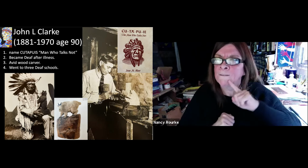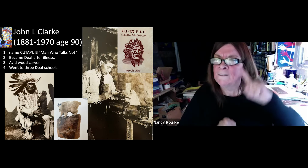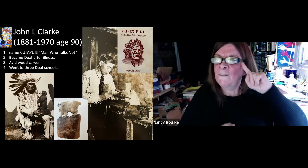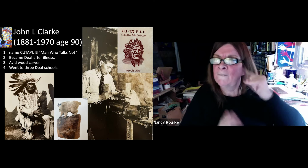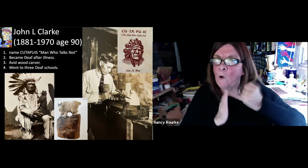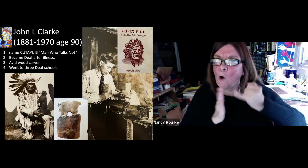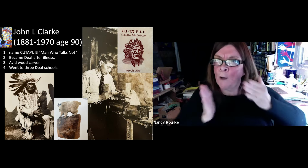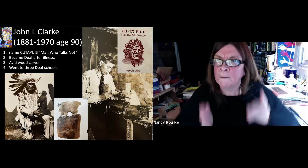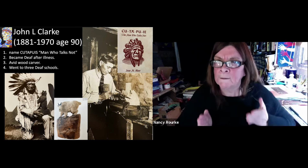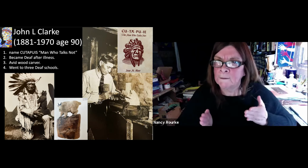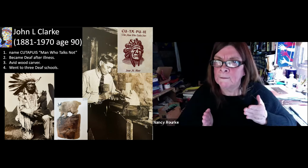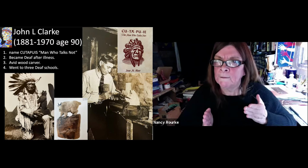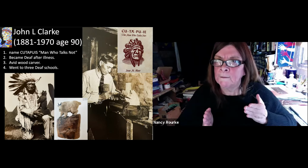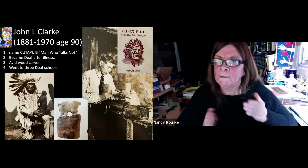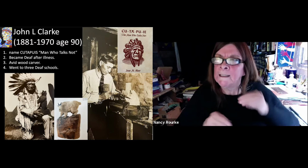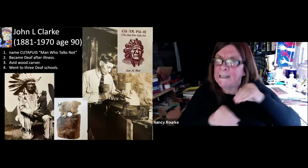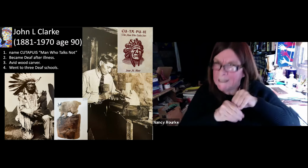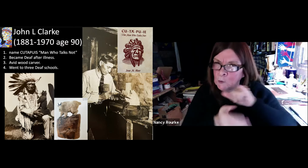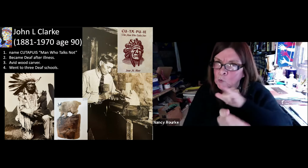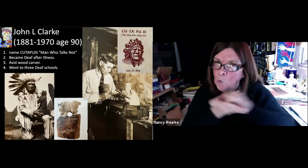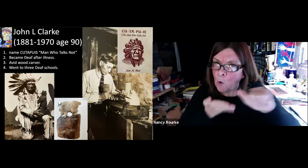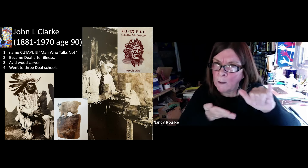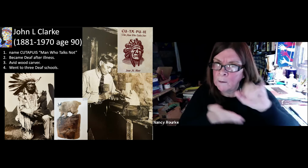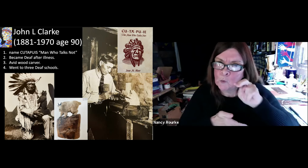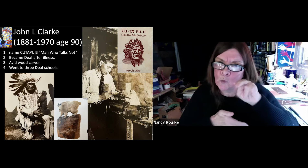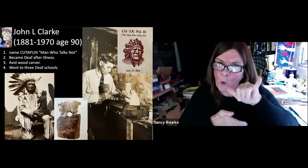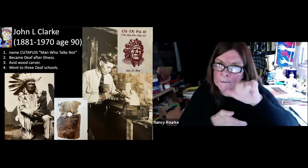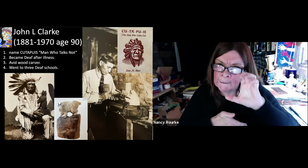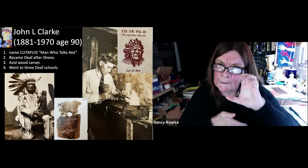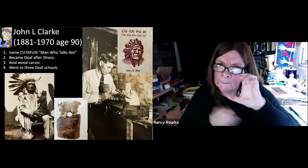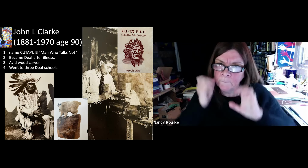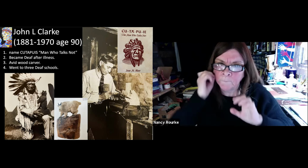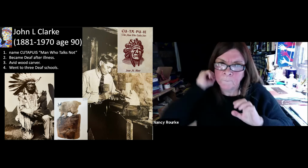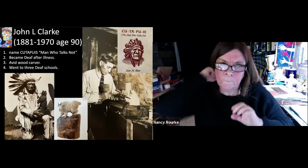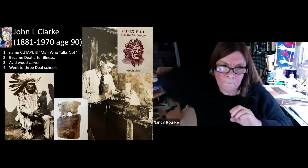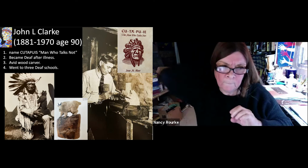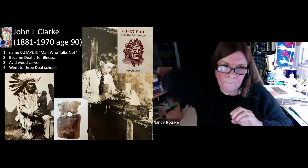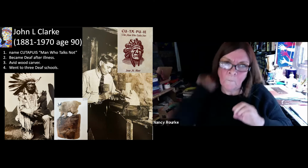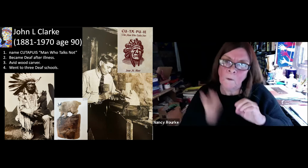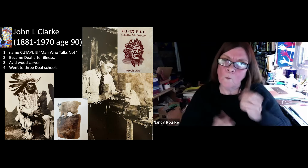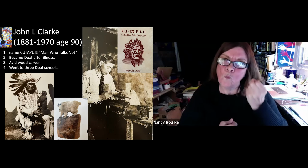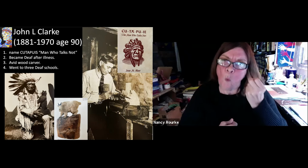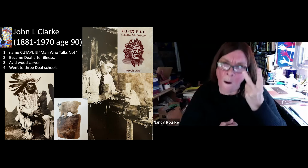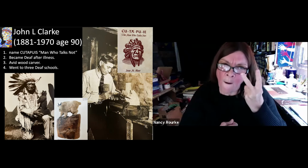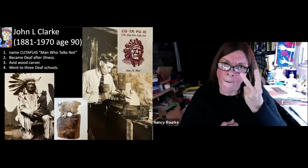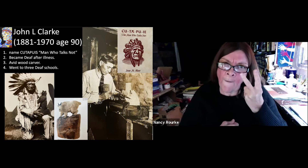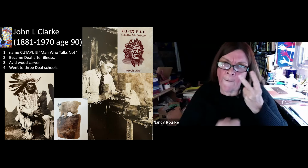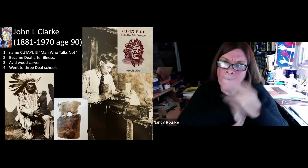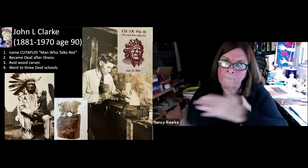An international exhibit. For deaf artists. In New York. At New York City.